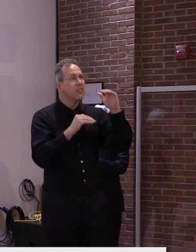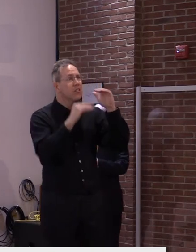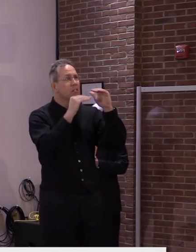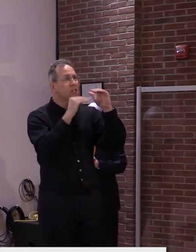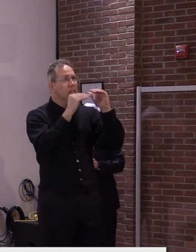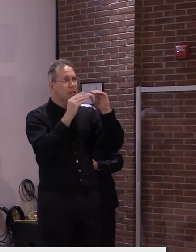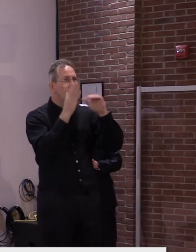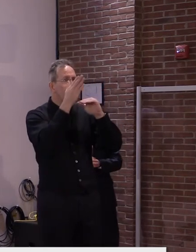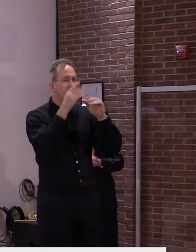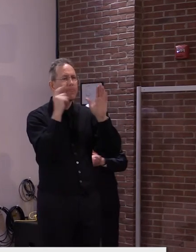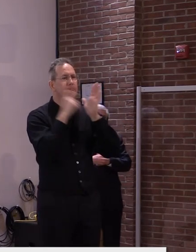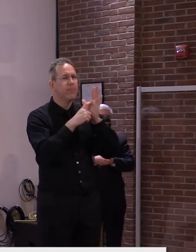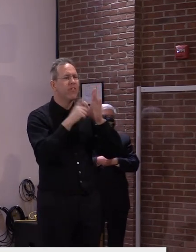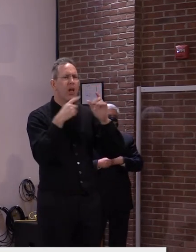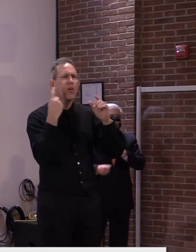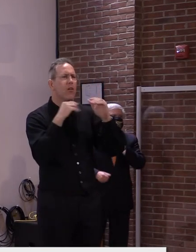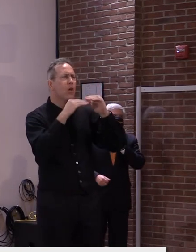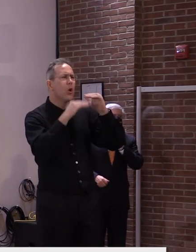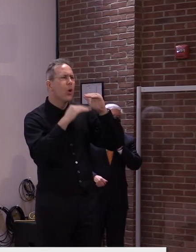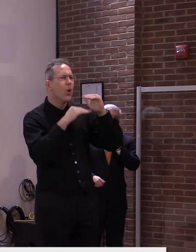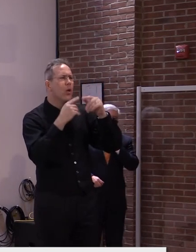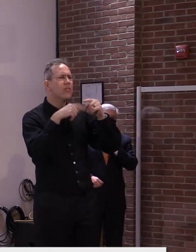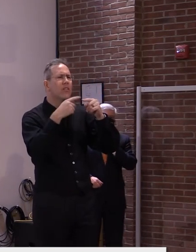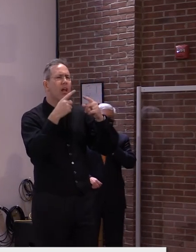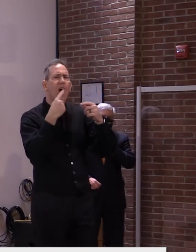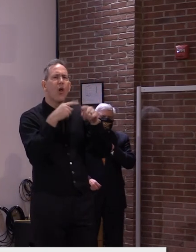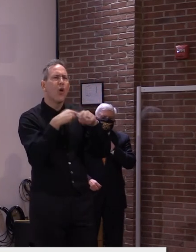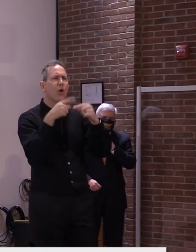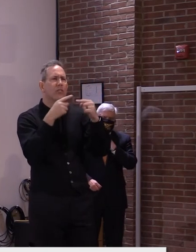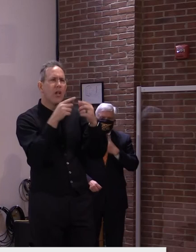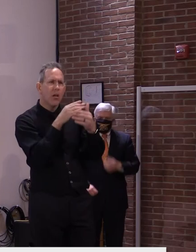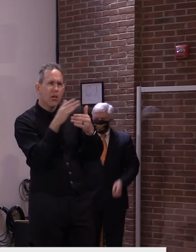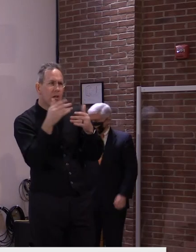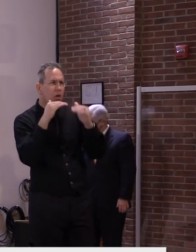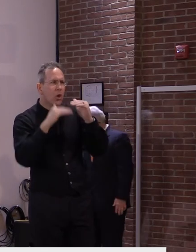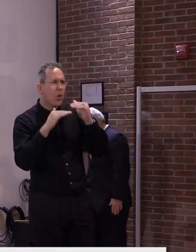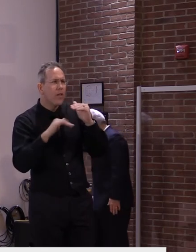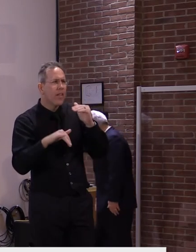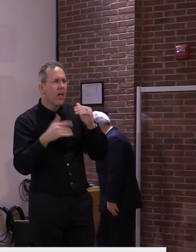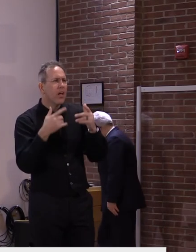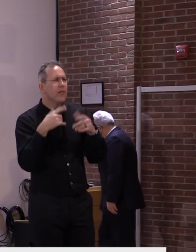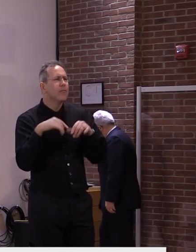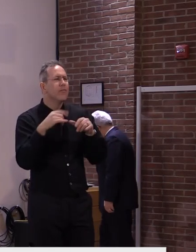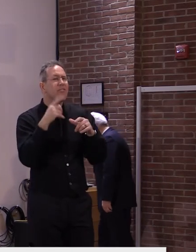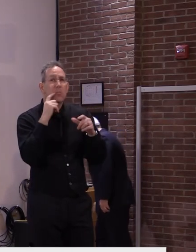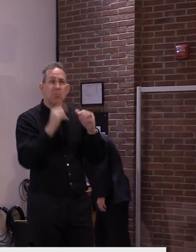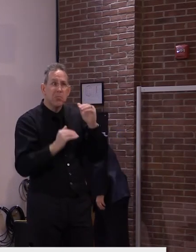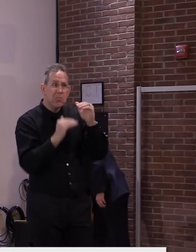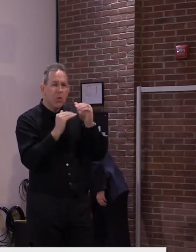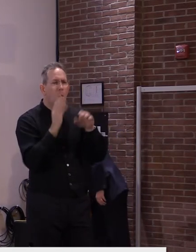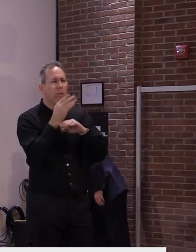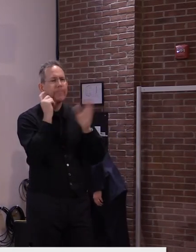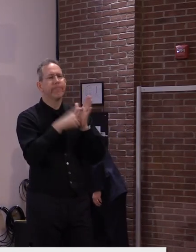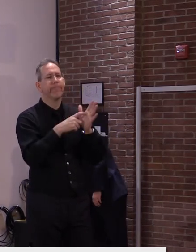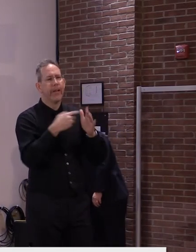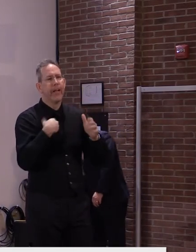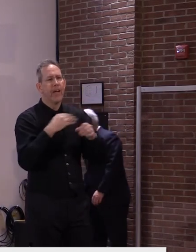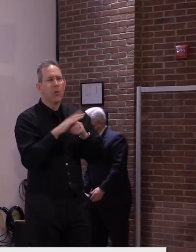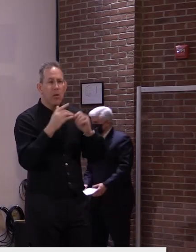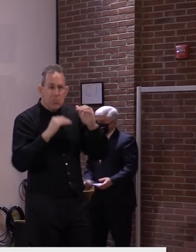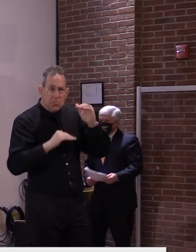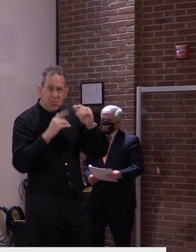Have you got any new directives to lower or standardize the cycles, number one? So number